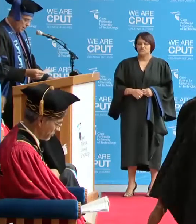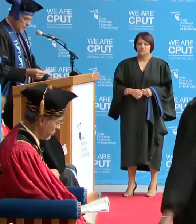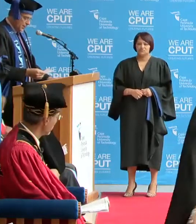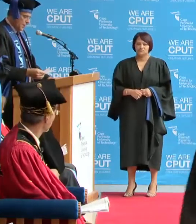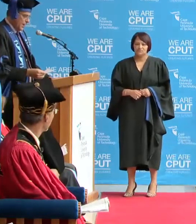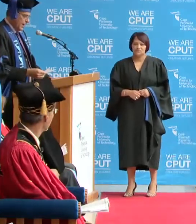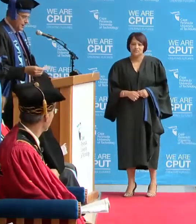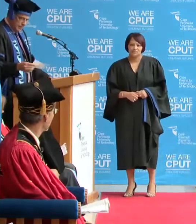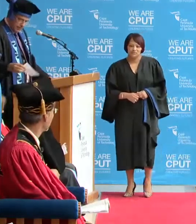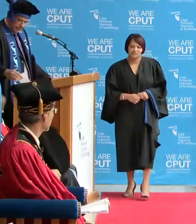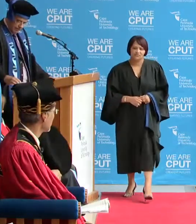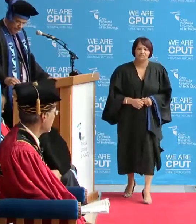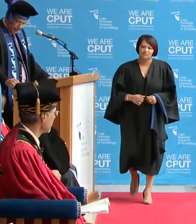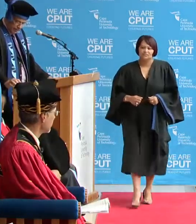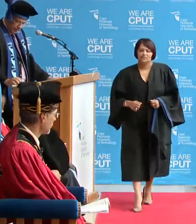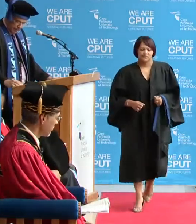Chandra Lucinda Hin.